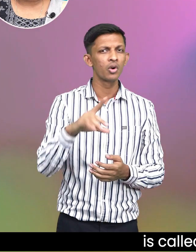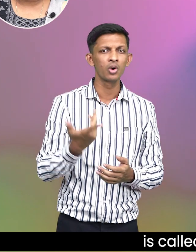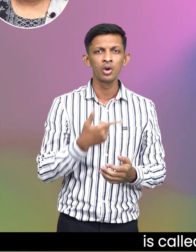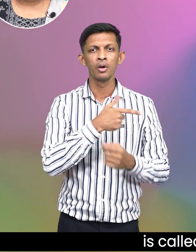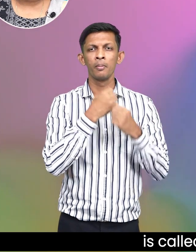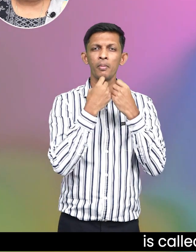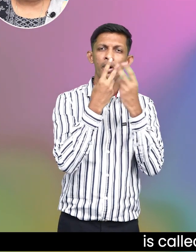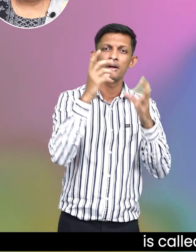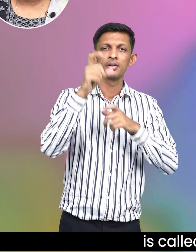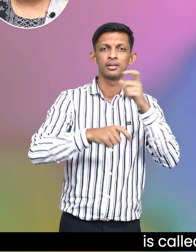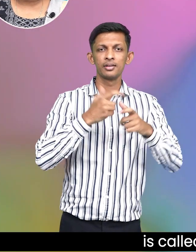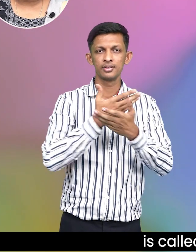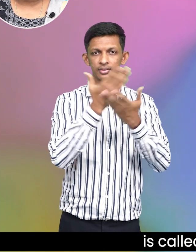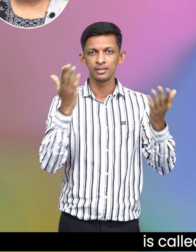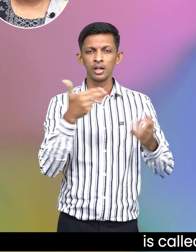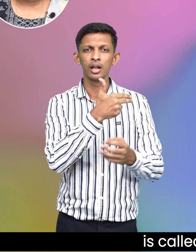migration.